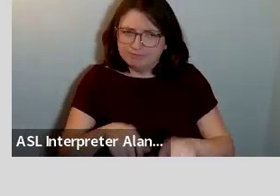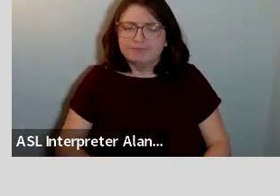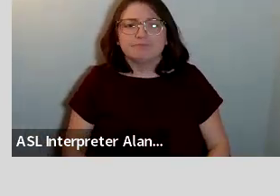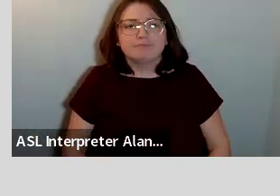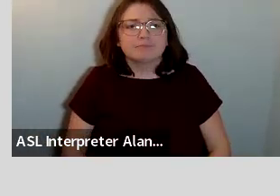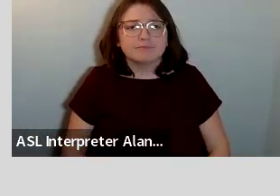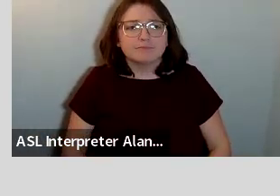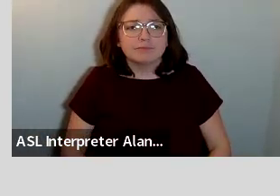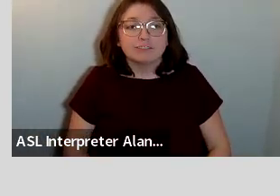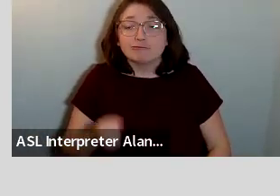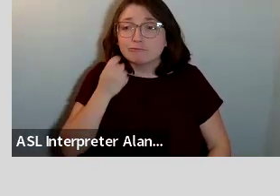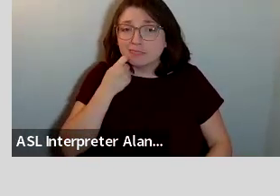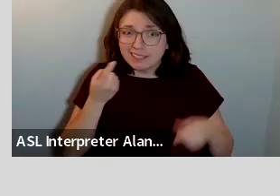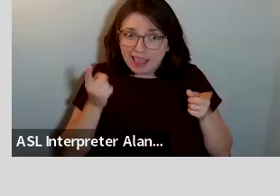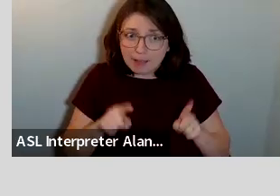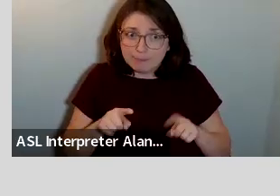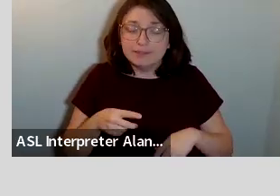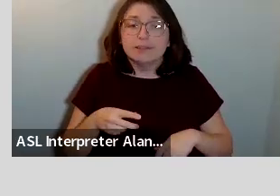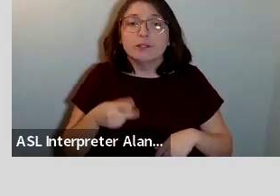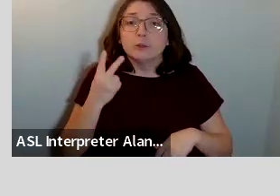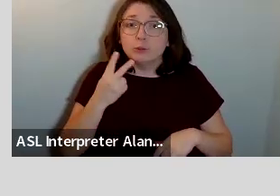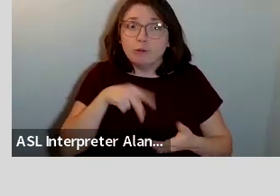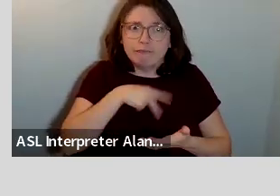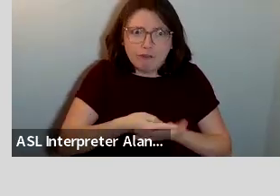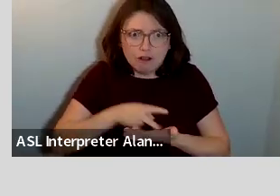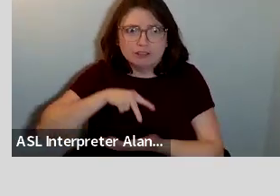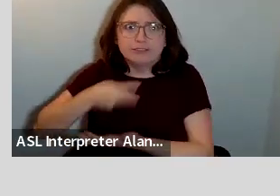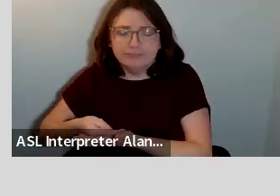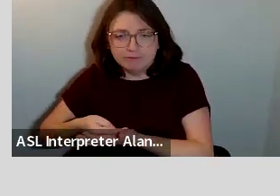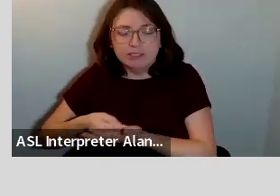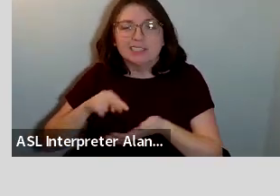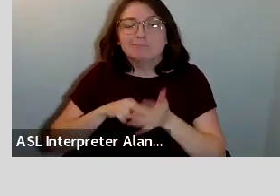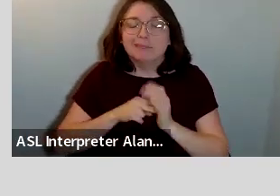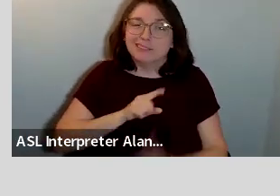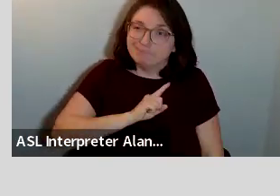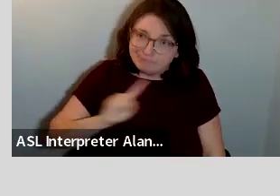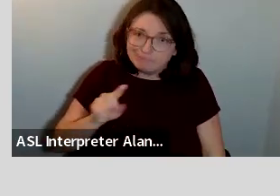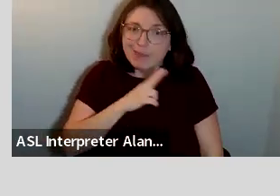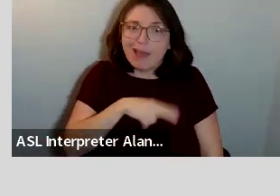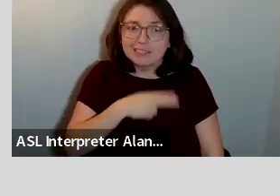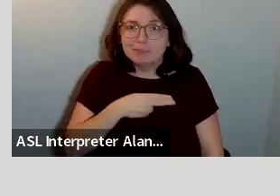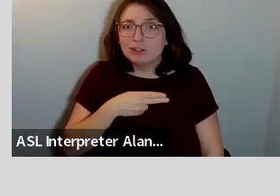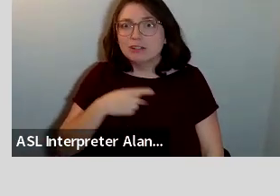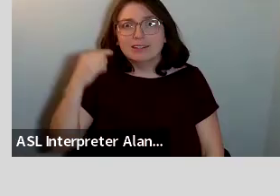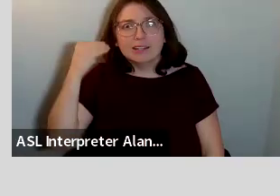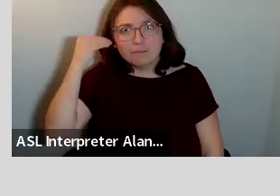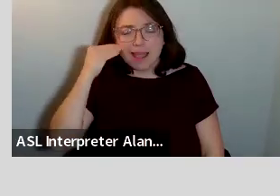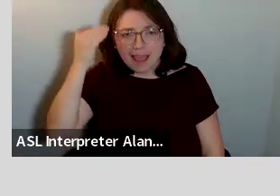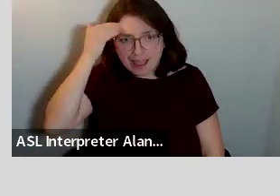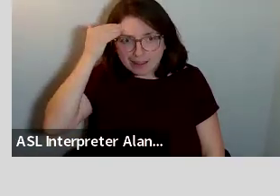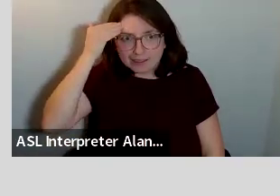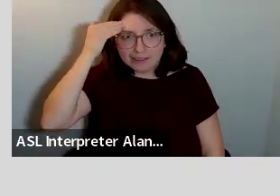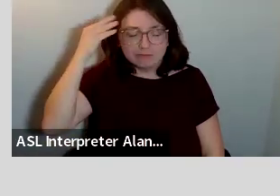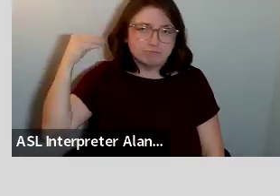2 falls, which led to a brain scan, which caused, me to be very nervous about